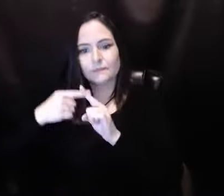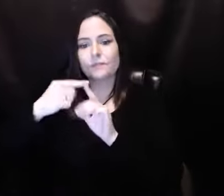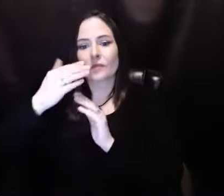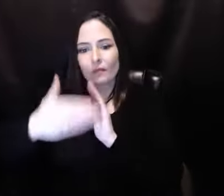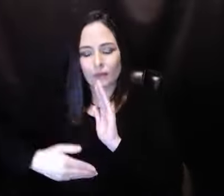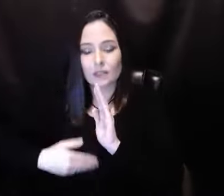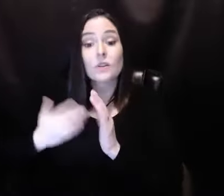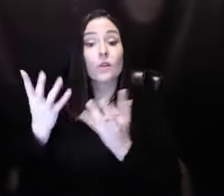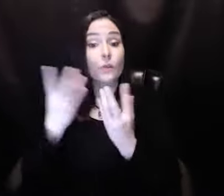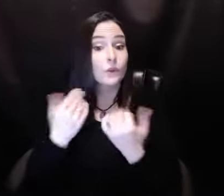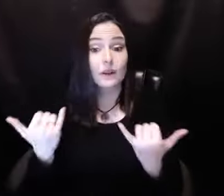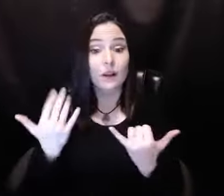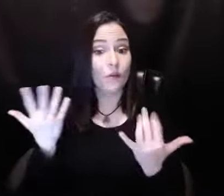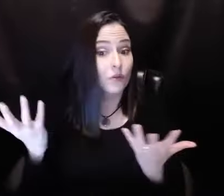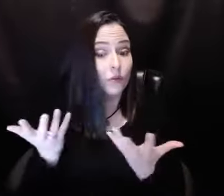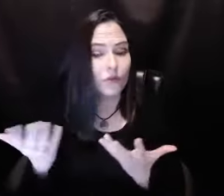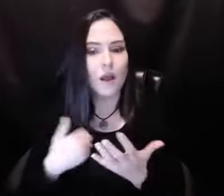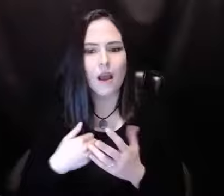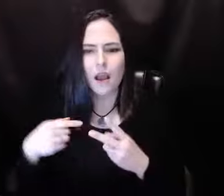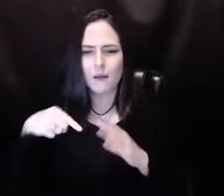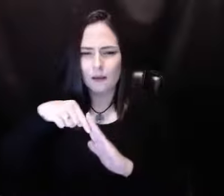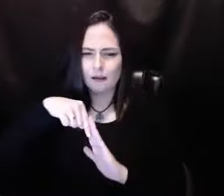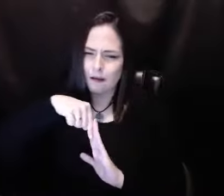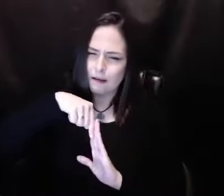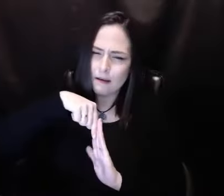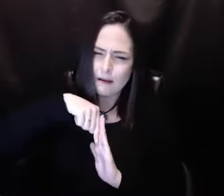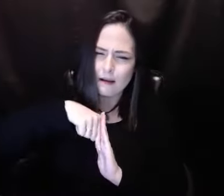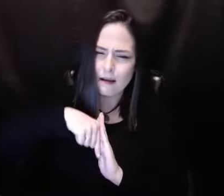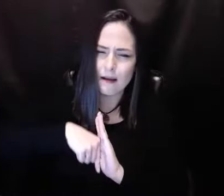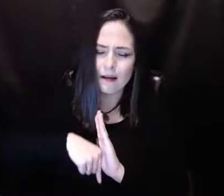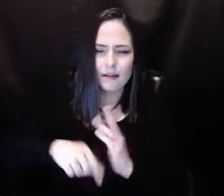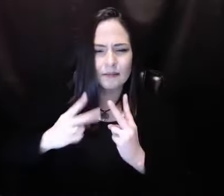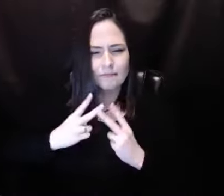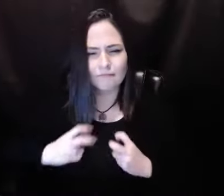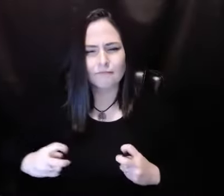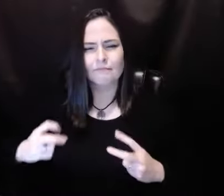And the beauty of that is that finally, today, I'm going deeper.